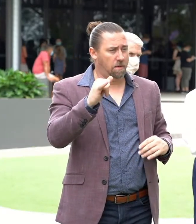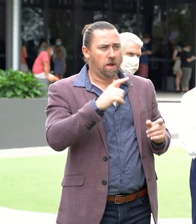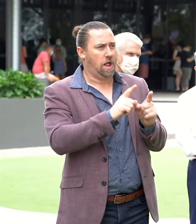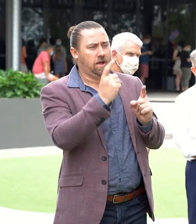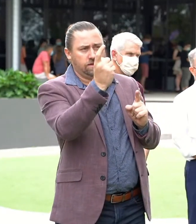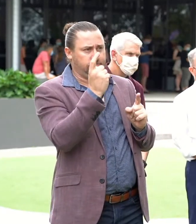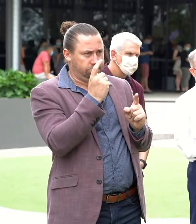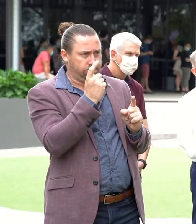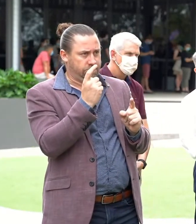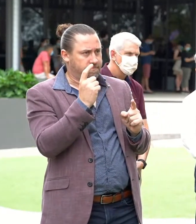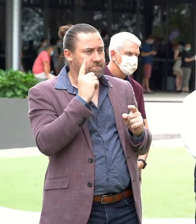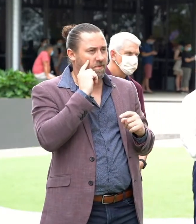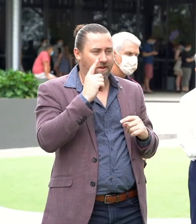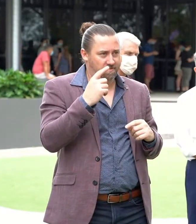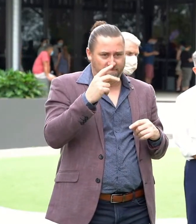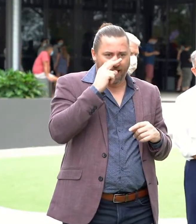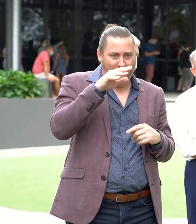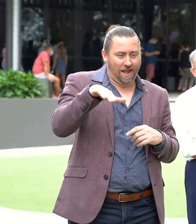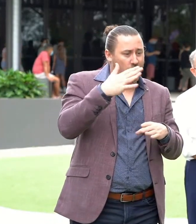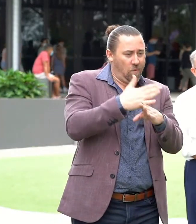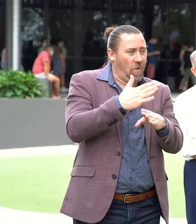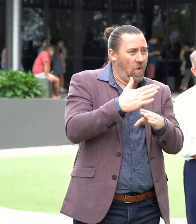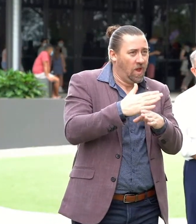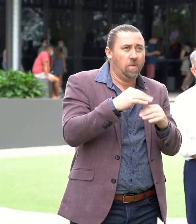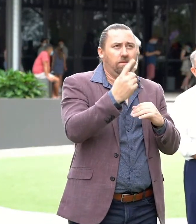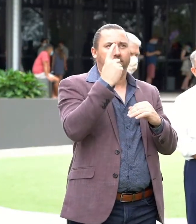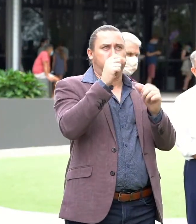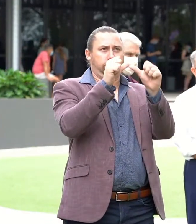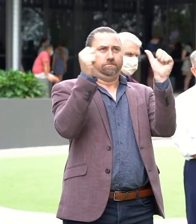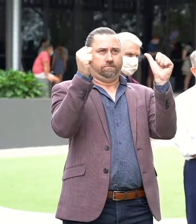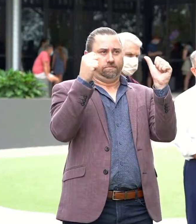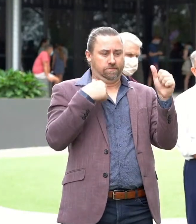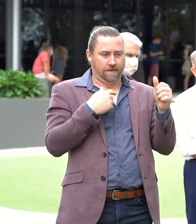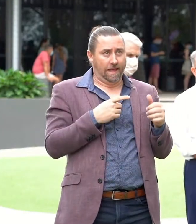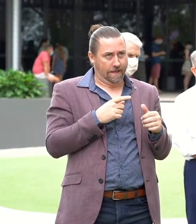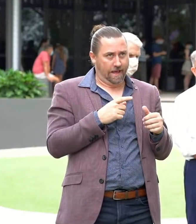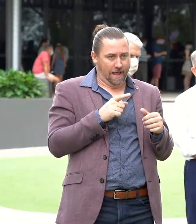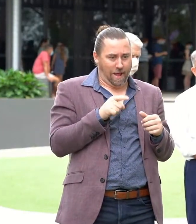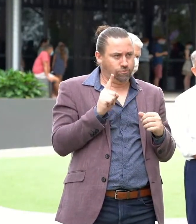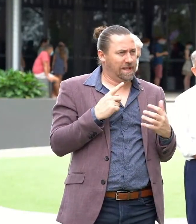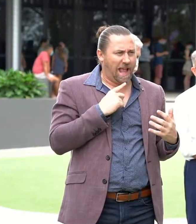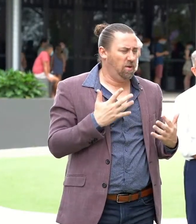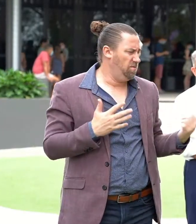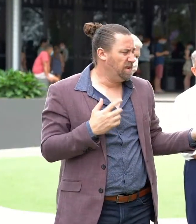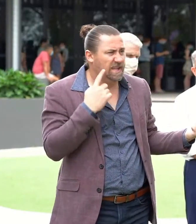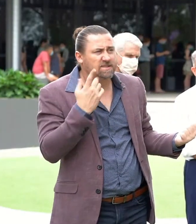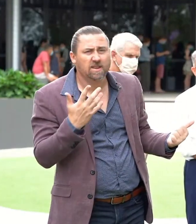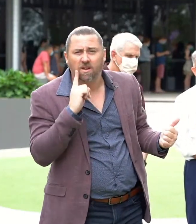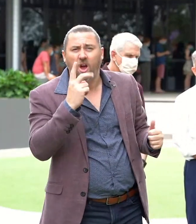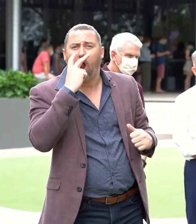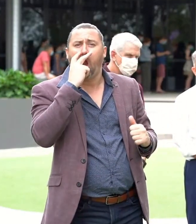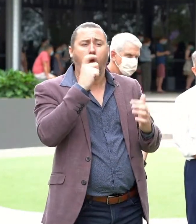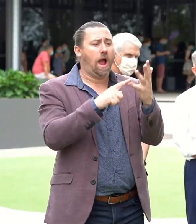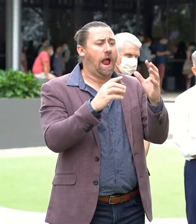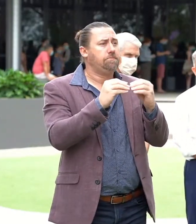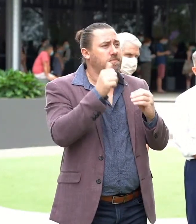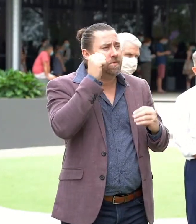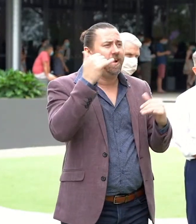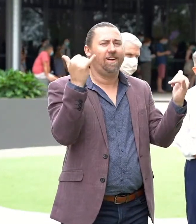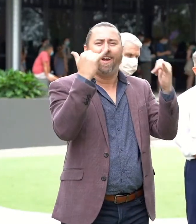seen many other people throughout this whole process. What would you say to those people? Oh, it's very easy to police. If you're walking into a nightclub, you have to show